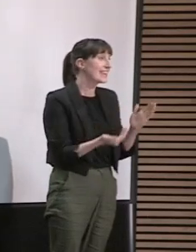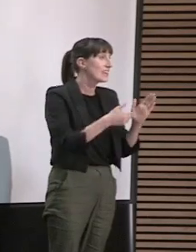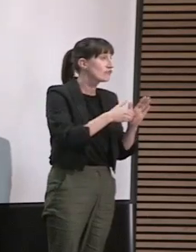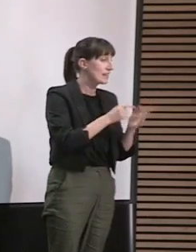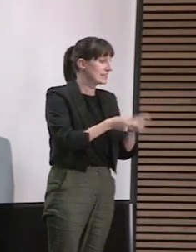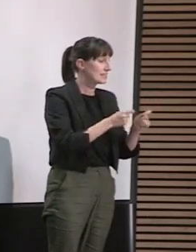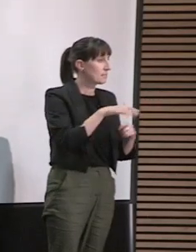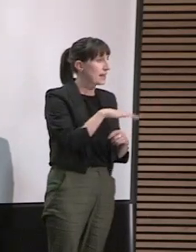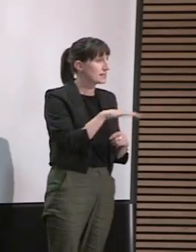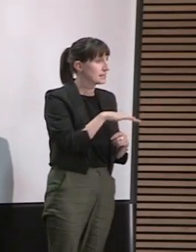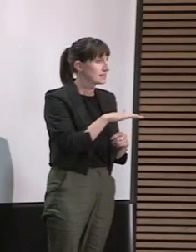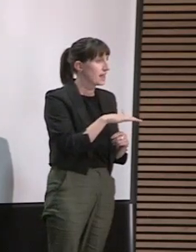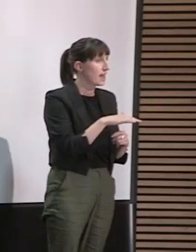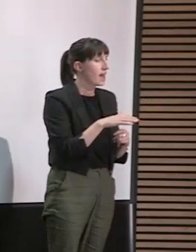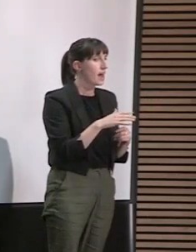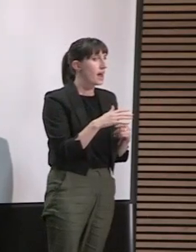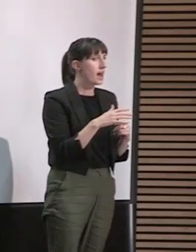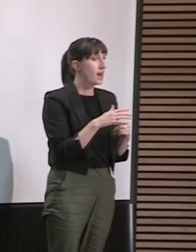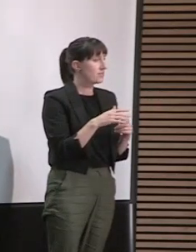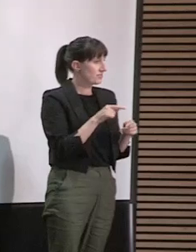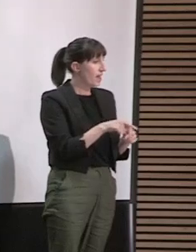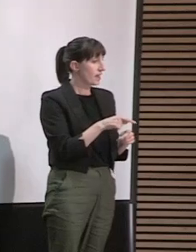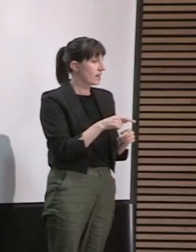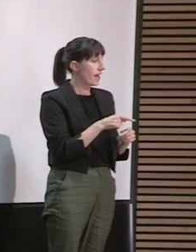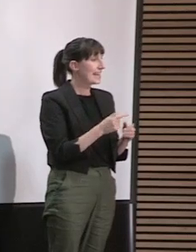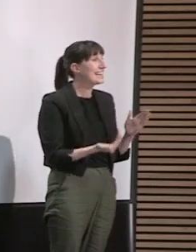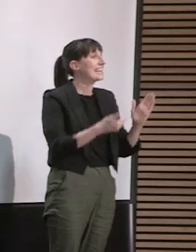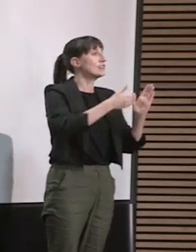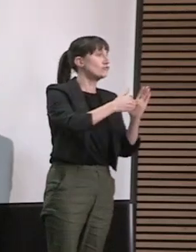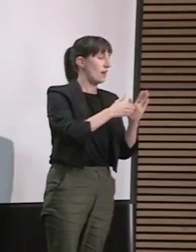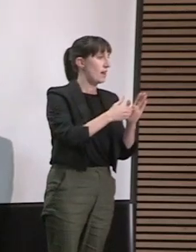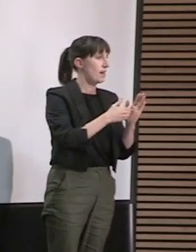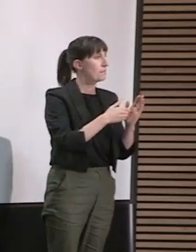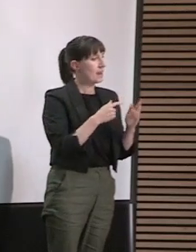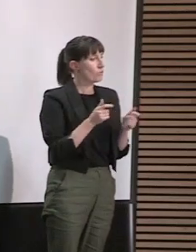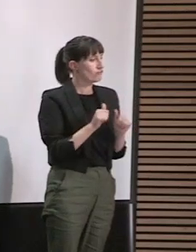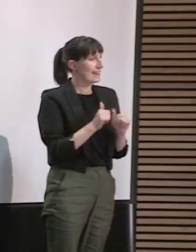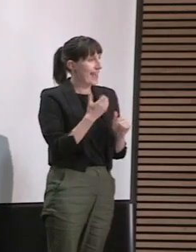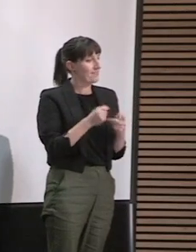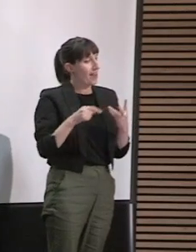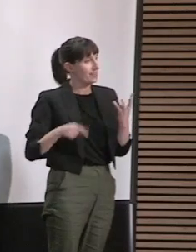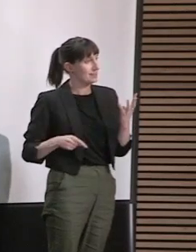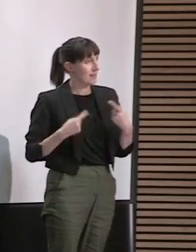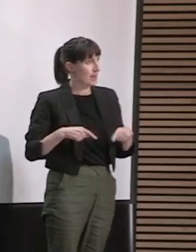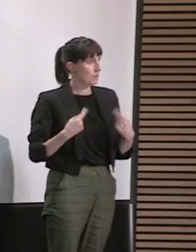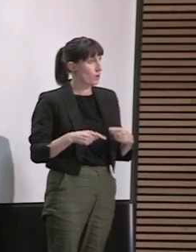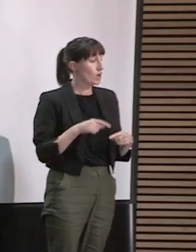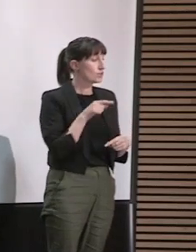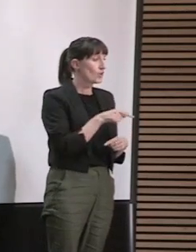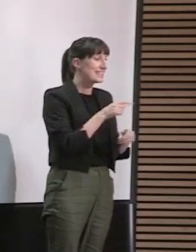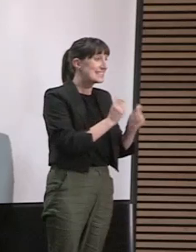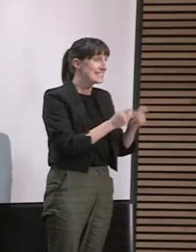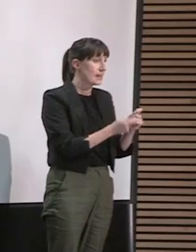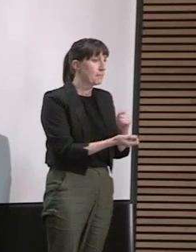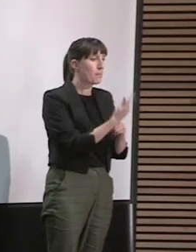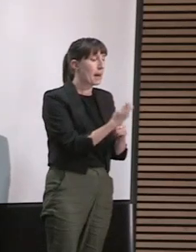those community testing centres that are already in operation. They'll be active for 2 or 3 days at a time, and then they'll move on to